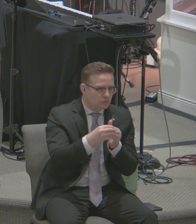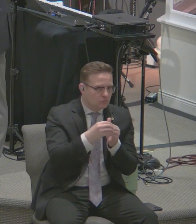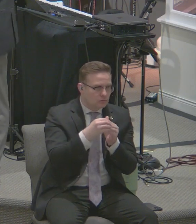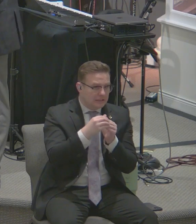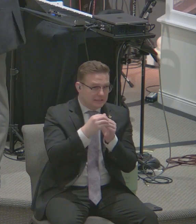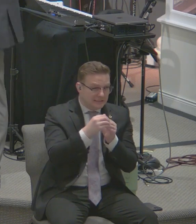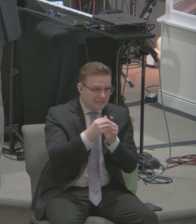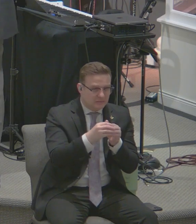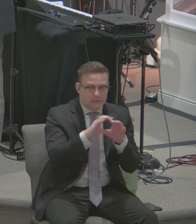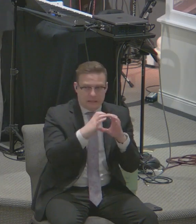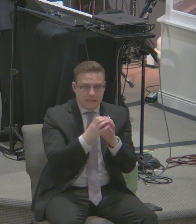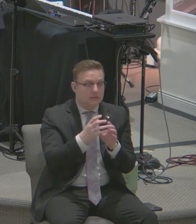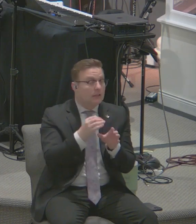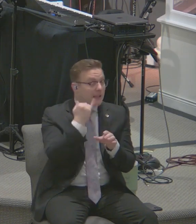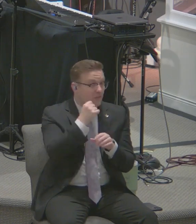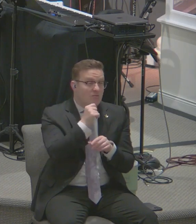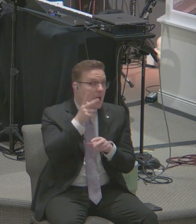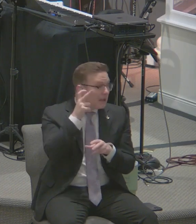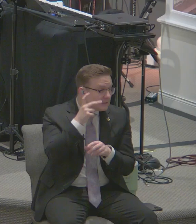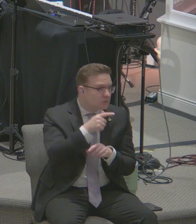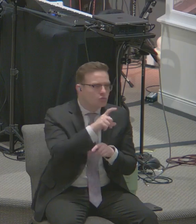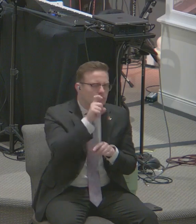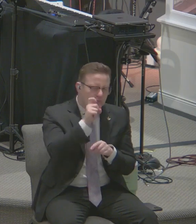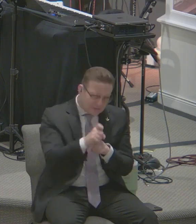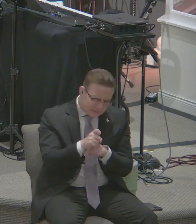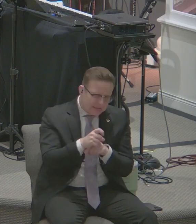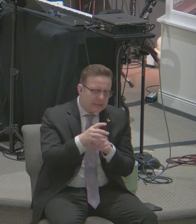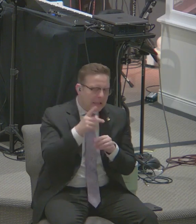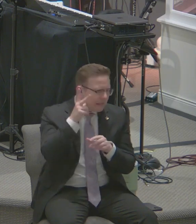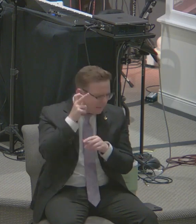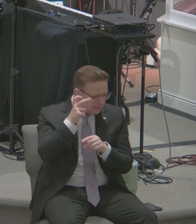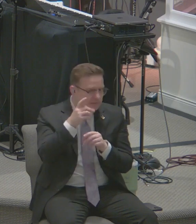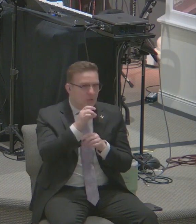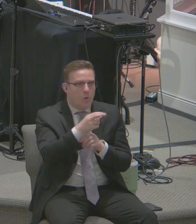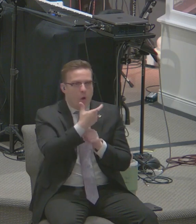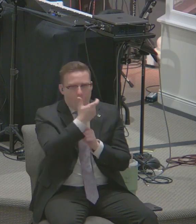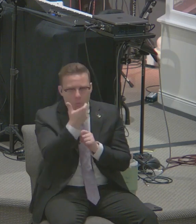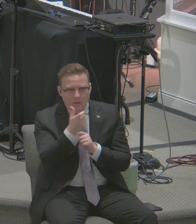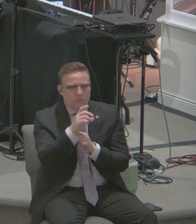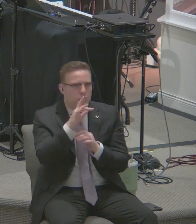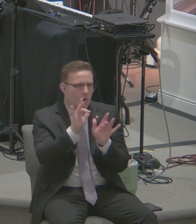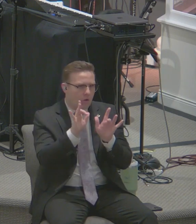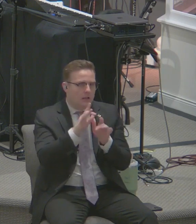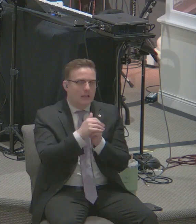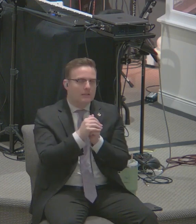If you didn't hear the messages over the weekend, my goodness, put it to the top of your watch list, please.